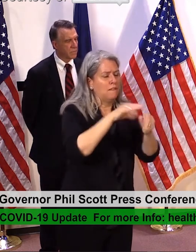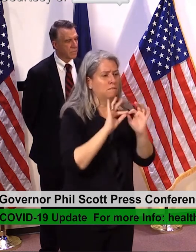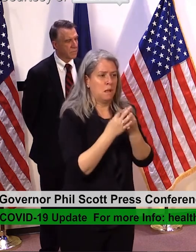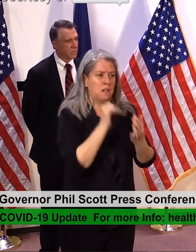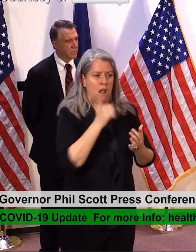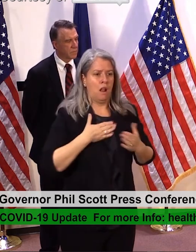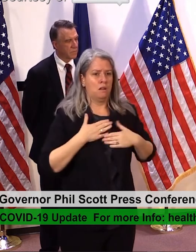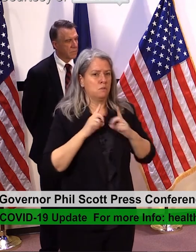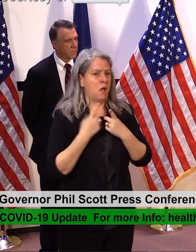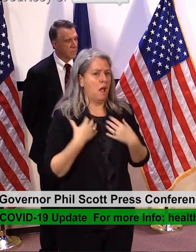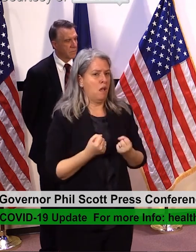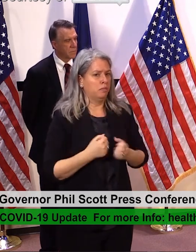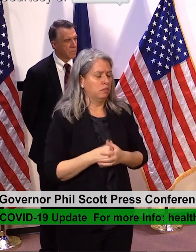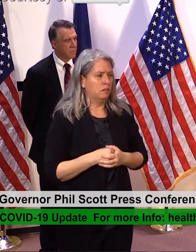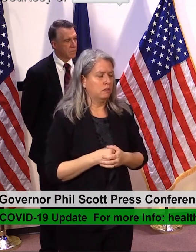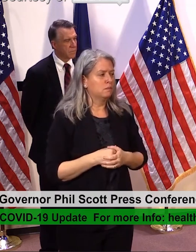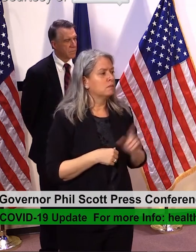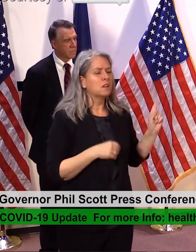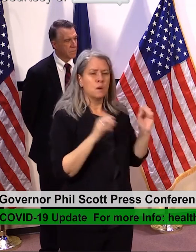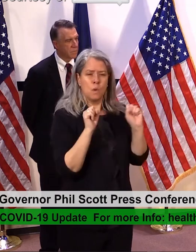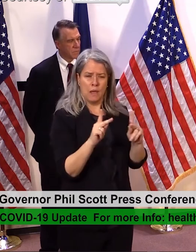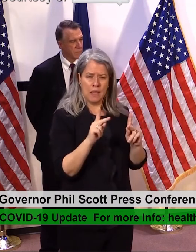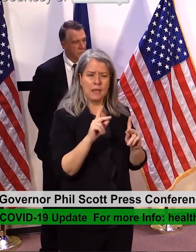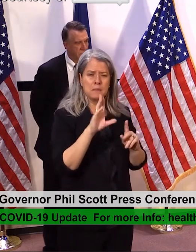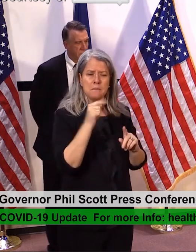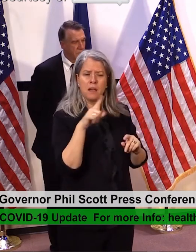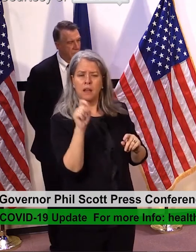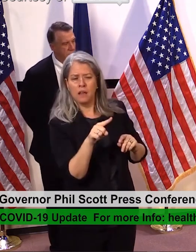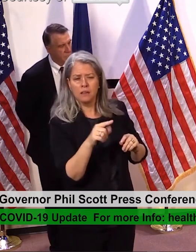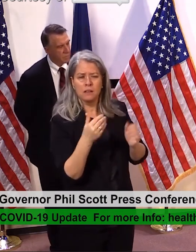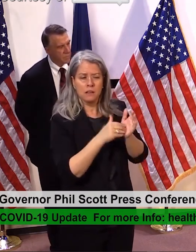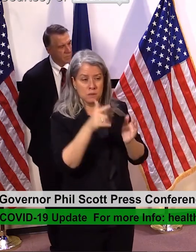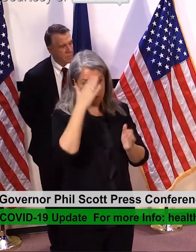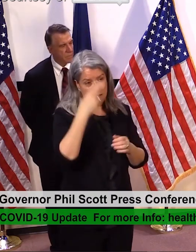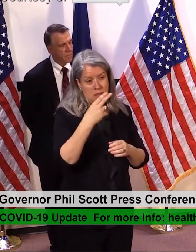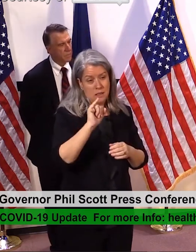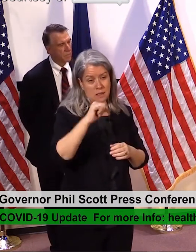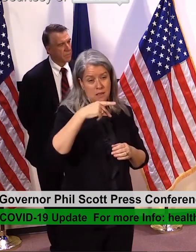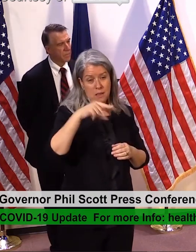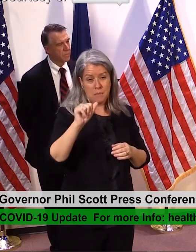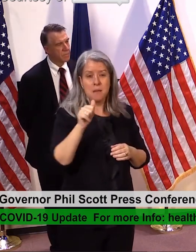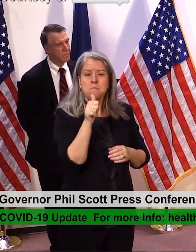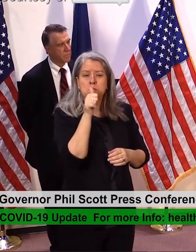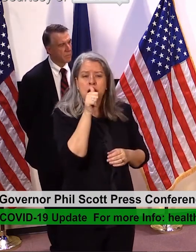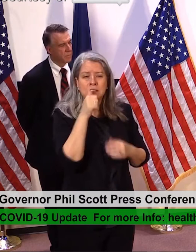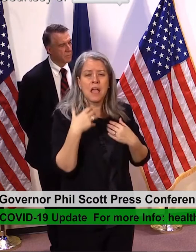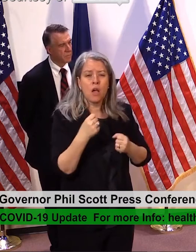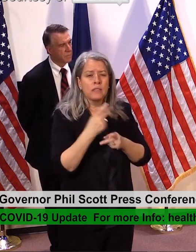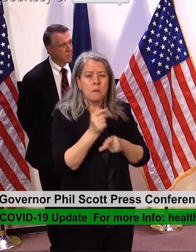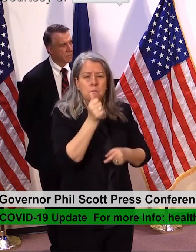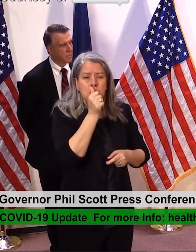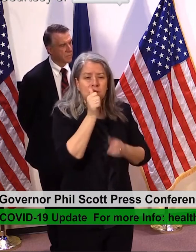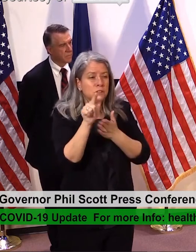Mostly. How much do HIPAA rules prevent you from getting this